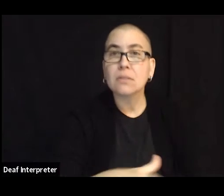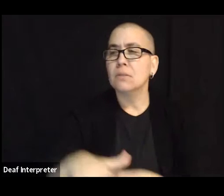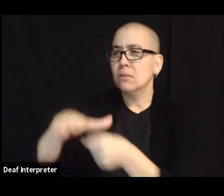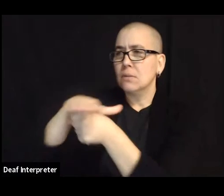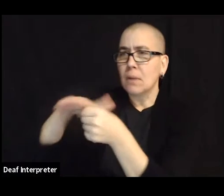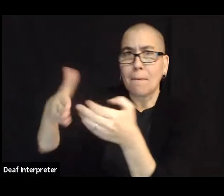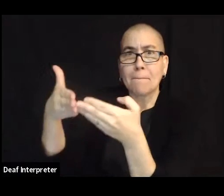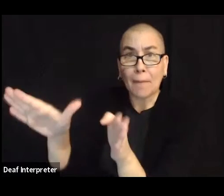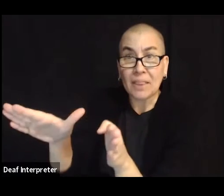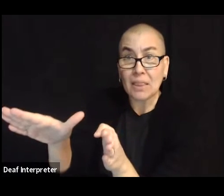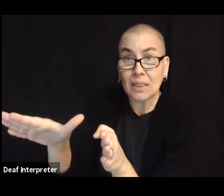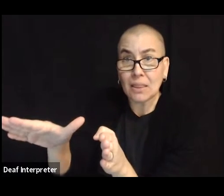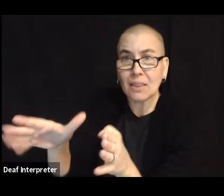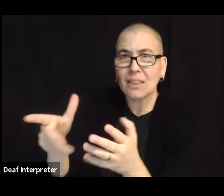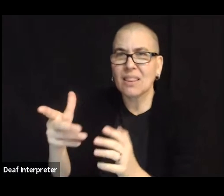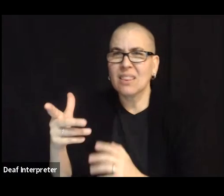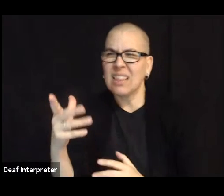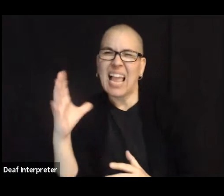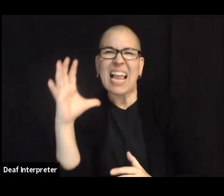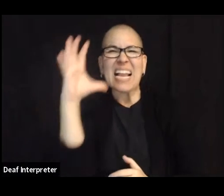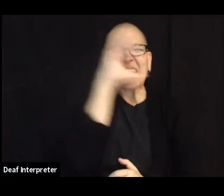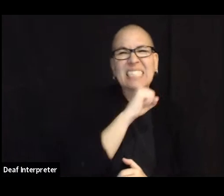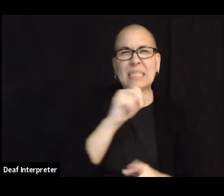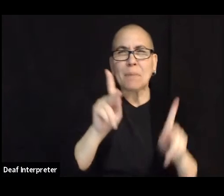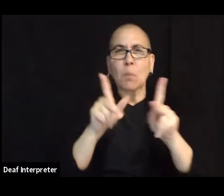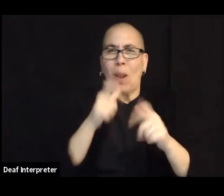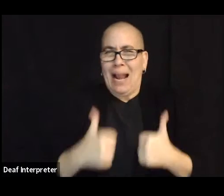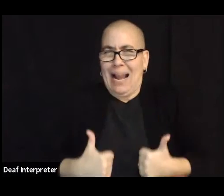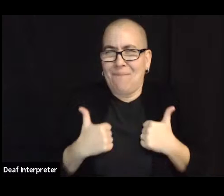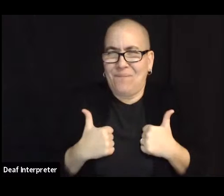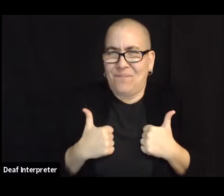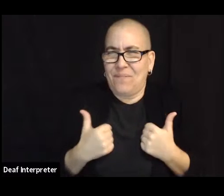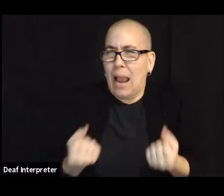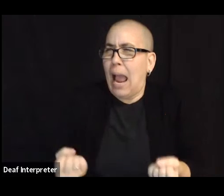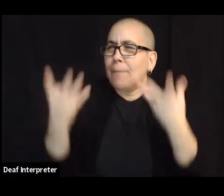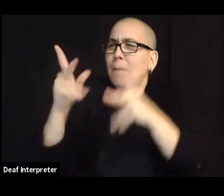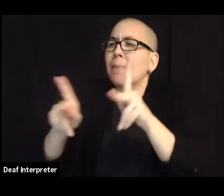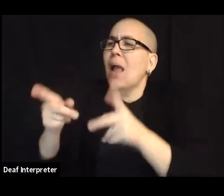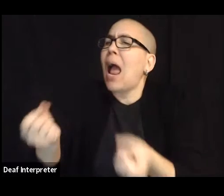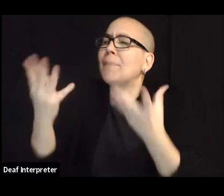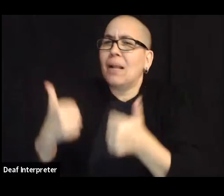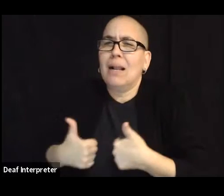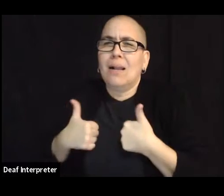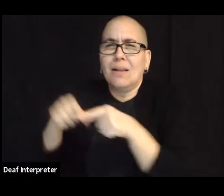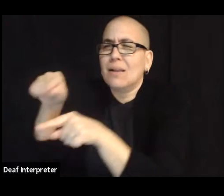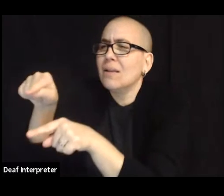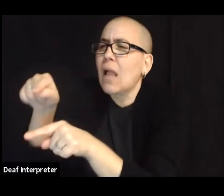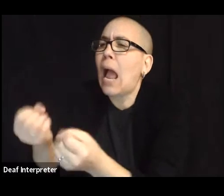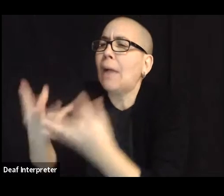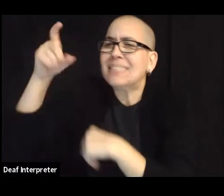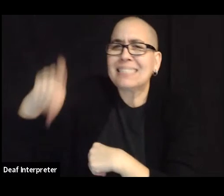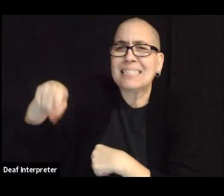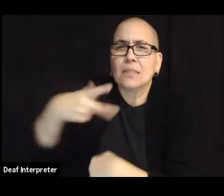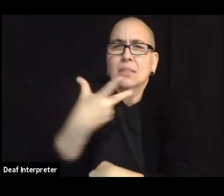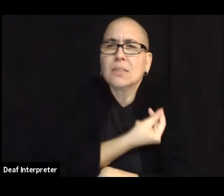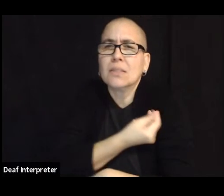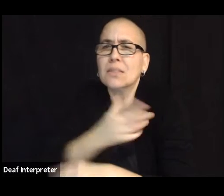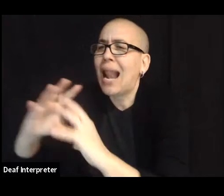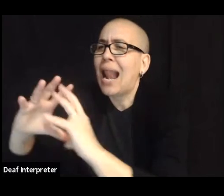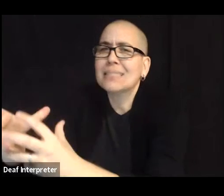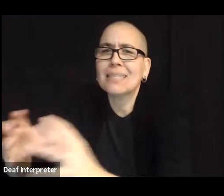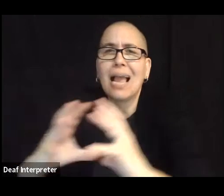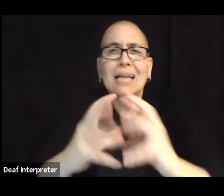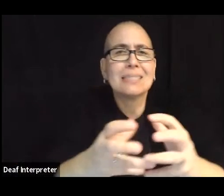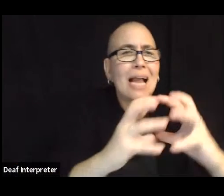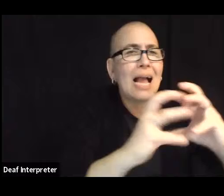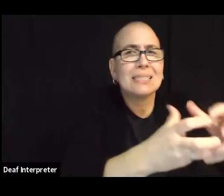of the populations in these various priority tiers, and that they then help us to know where to